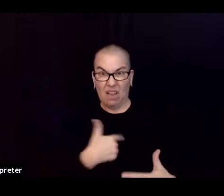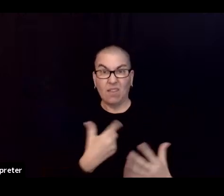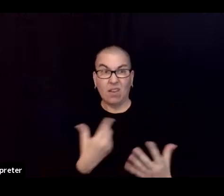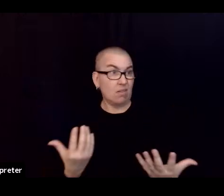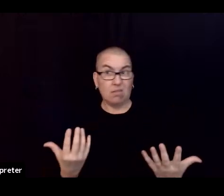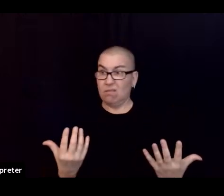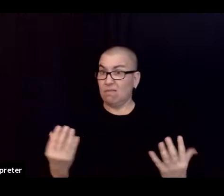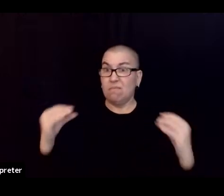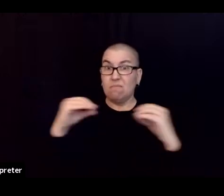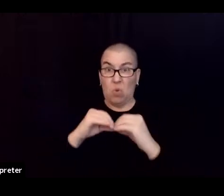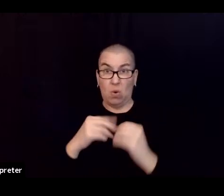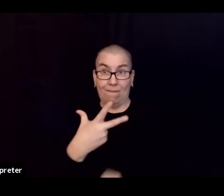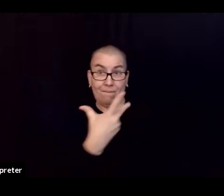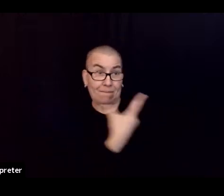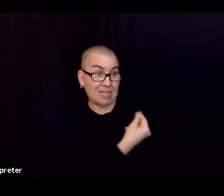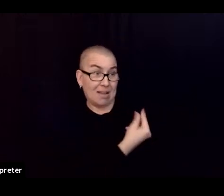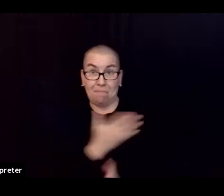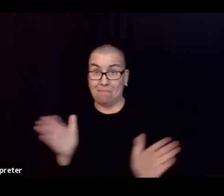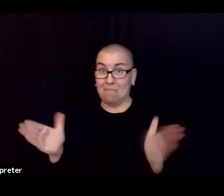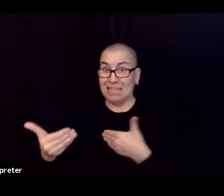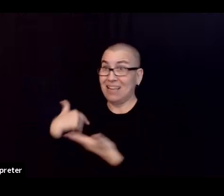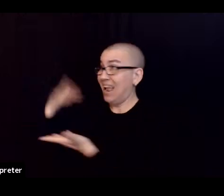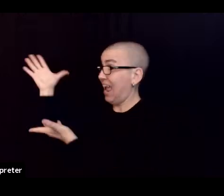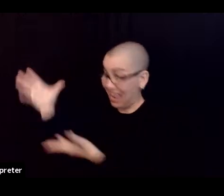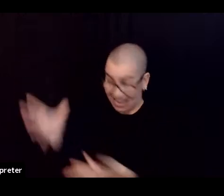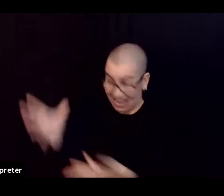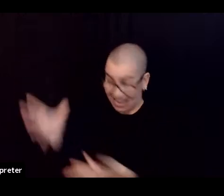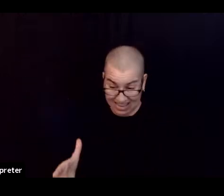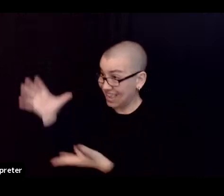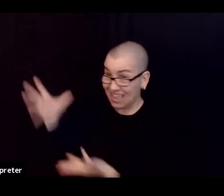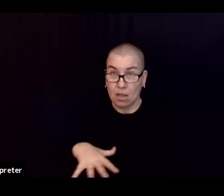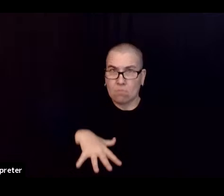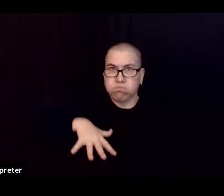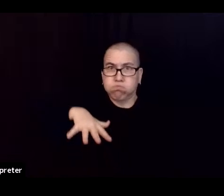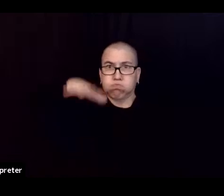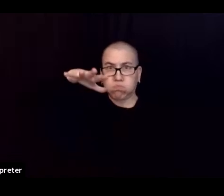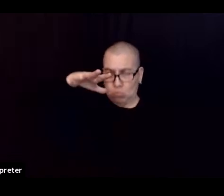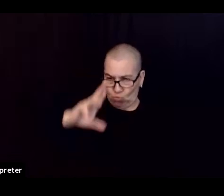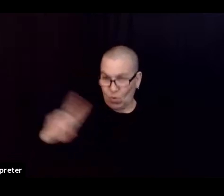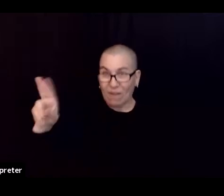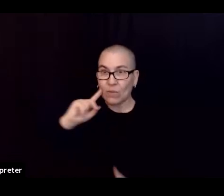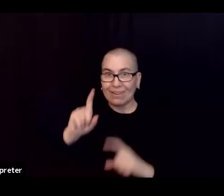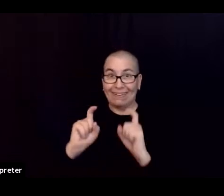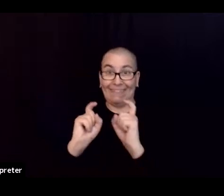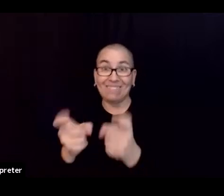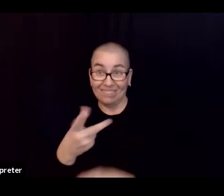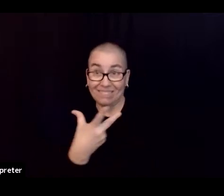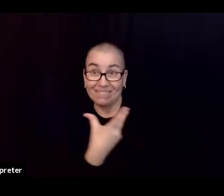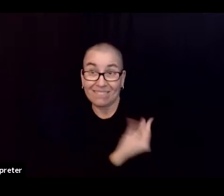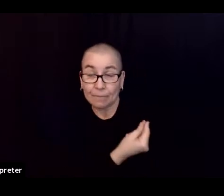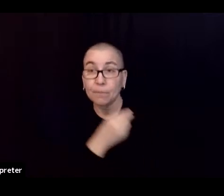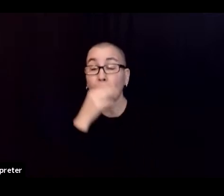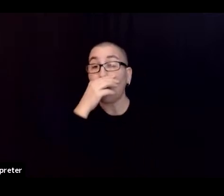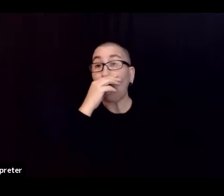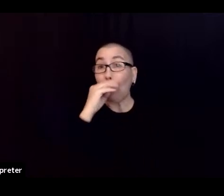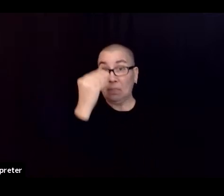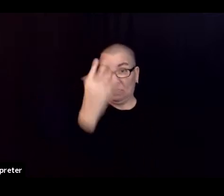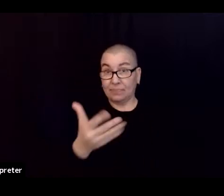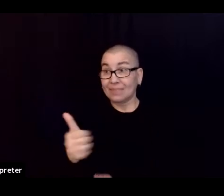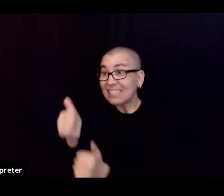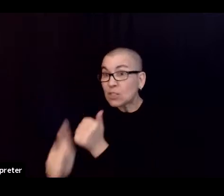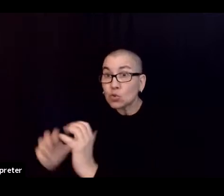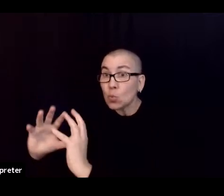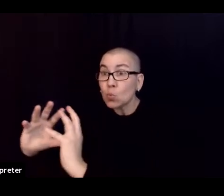people vaccinated simultaneously. I think for each group, there'll be sort of a